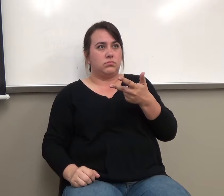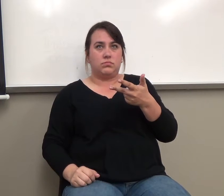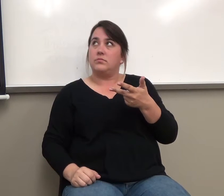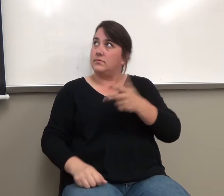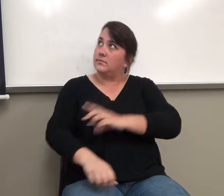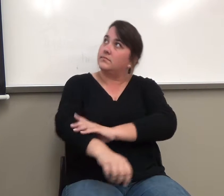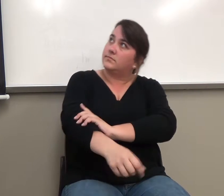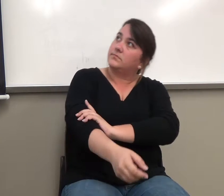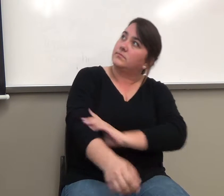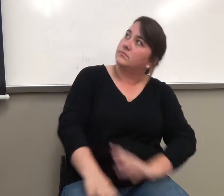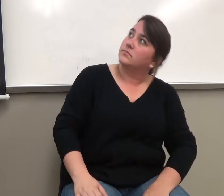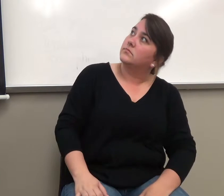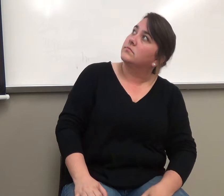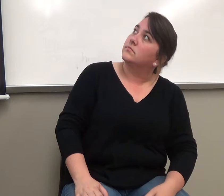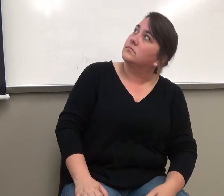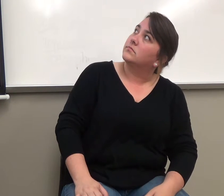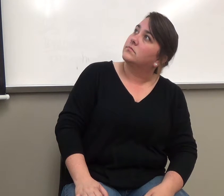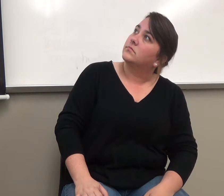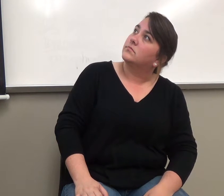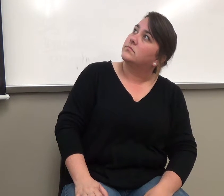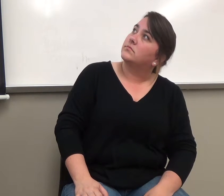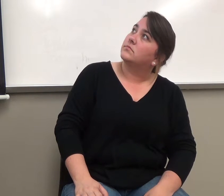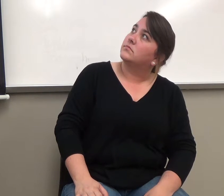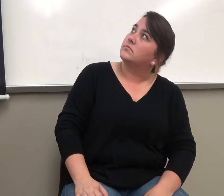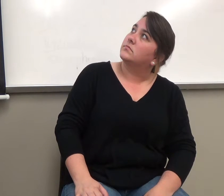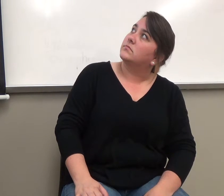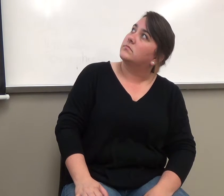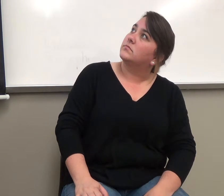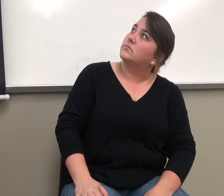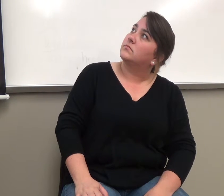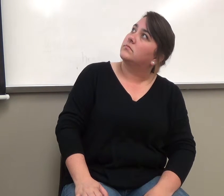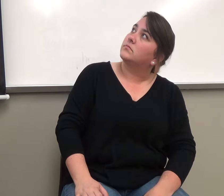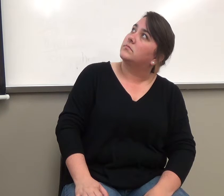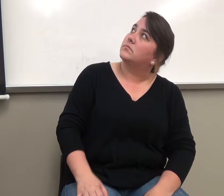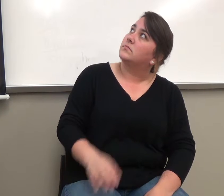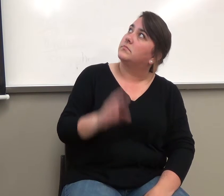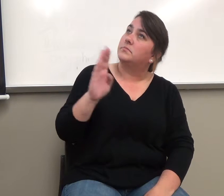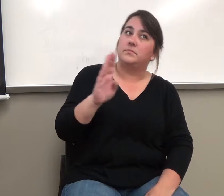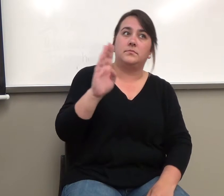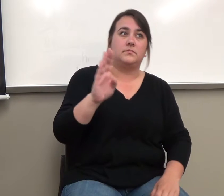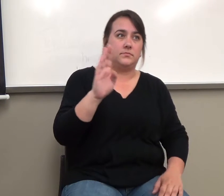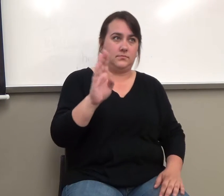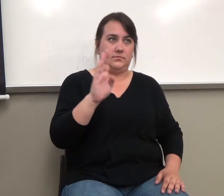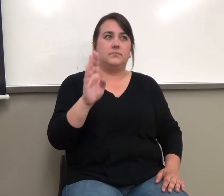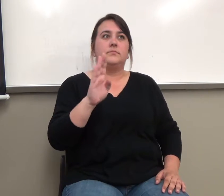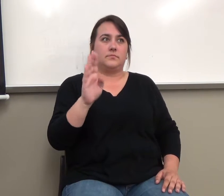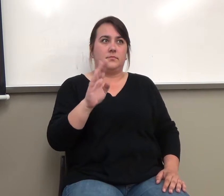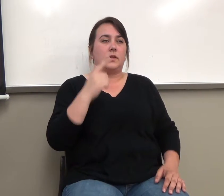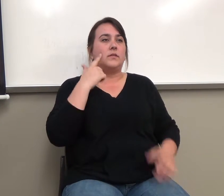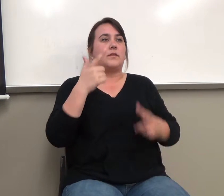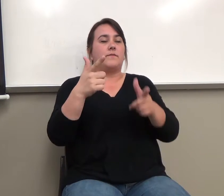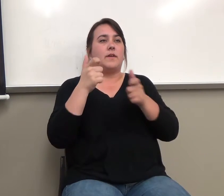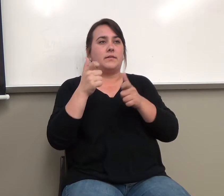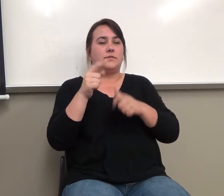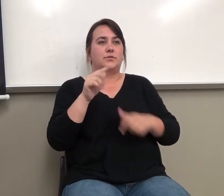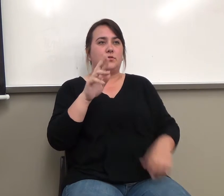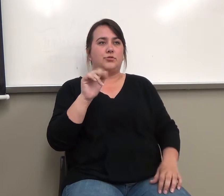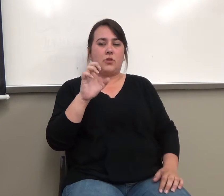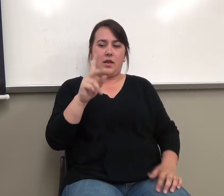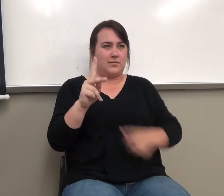expanding on those 2 things. Does everybody see how this is kind of an odd exercise for us, but like I said, one of the reasons I